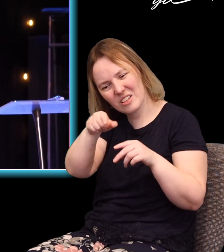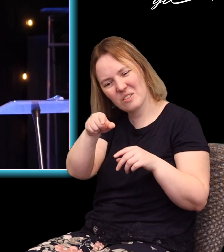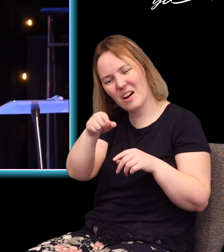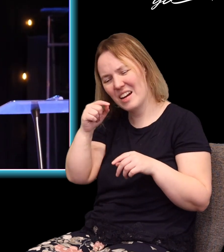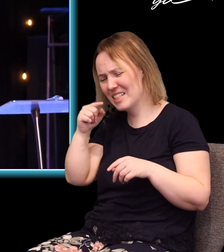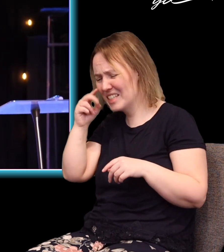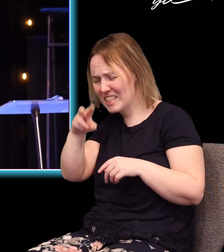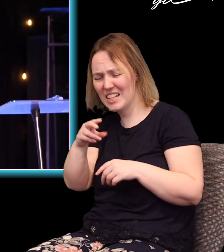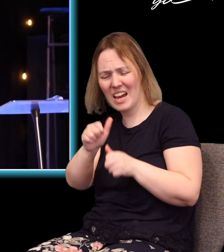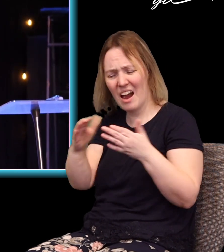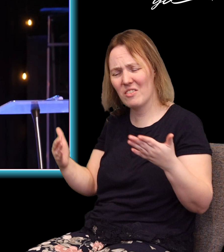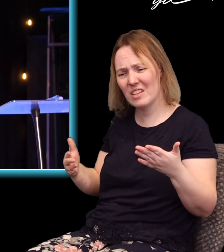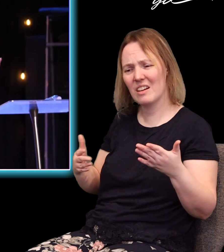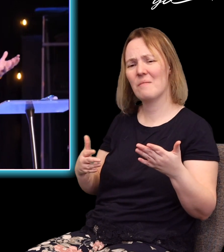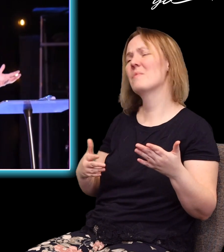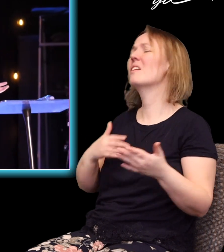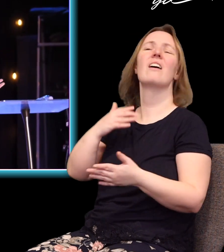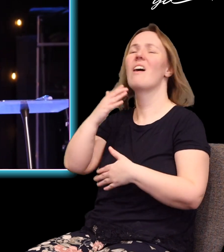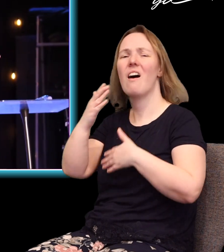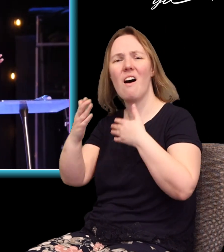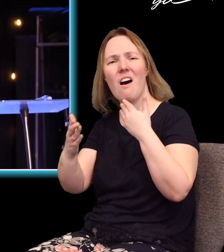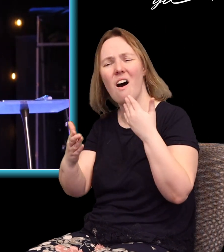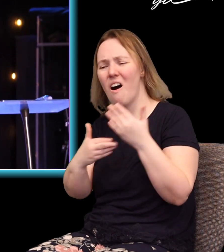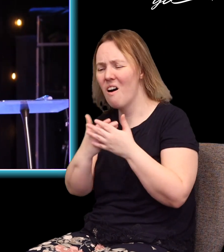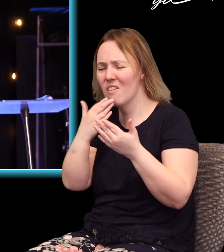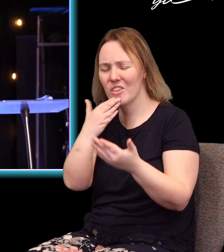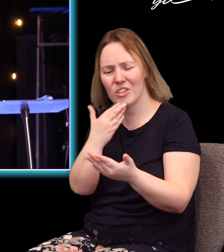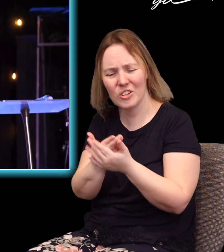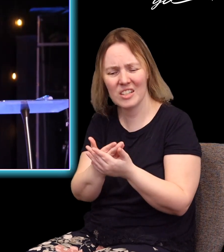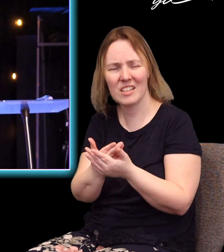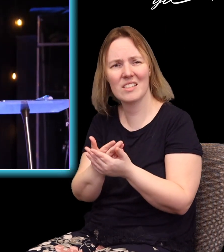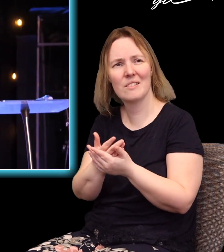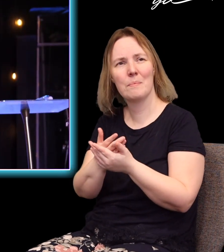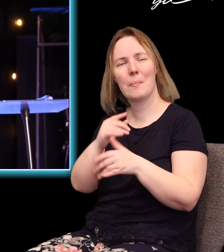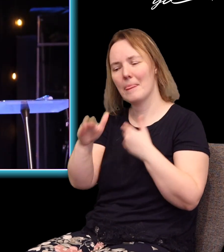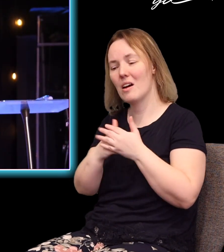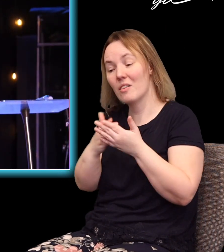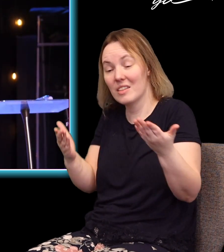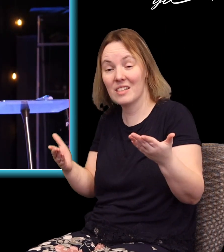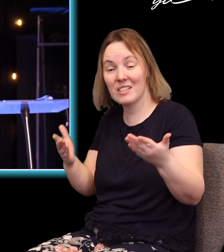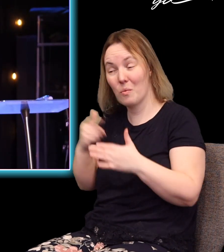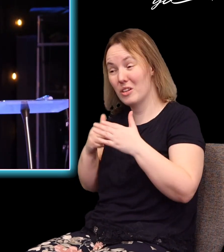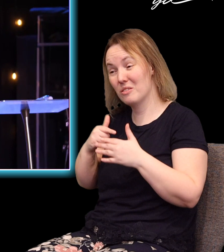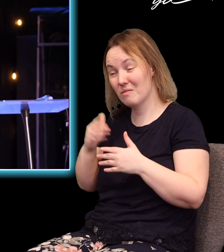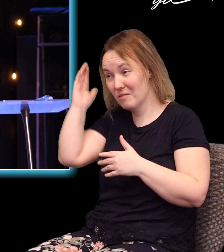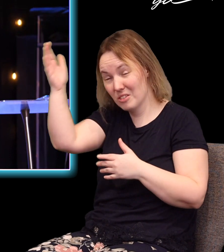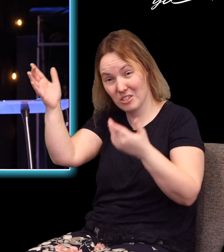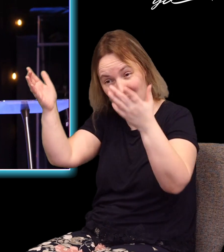at you, I see everything that, all your potential. I see, you know, the goodness. I see the things of what you can